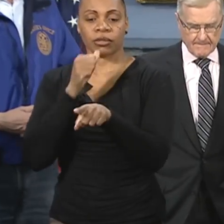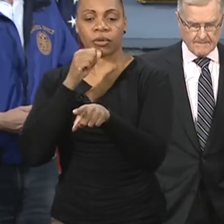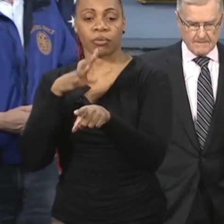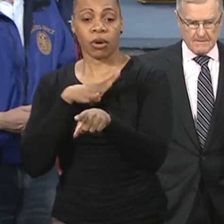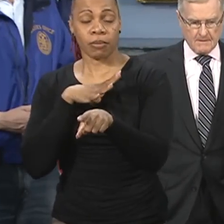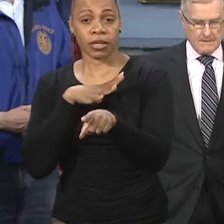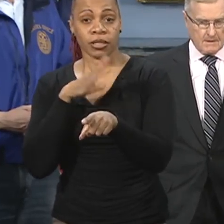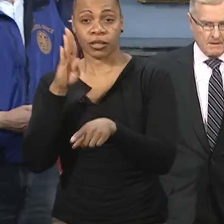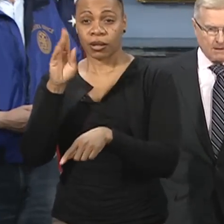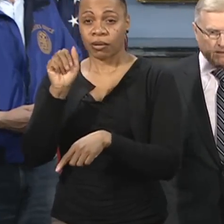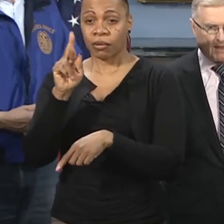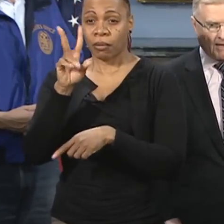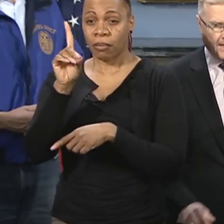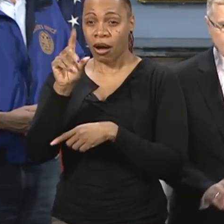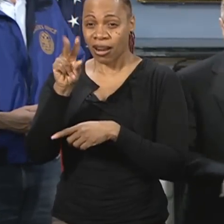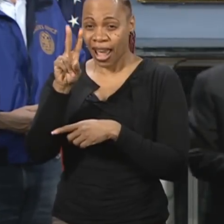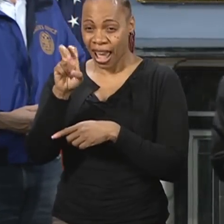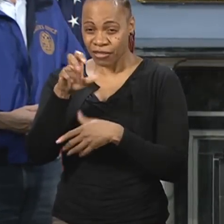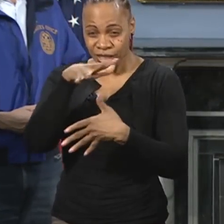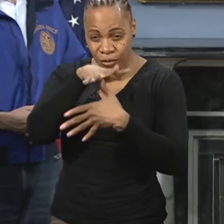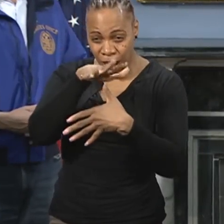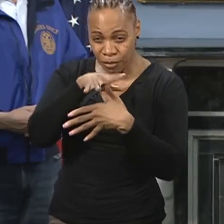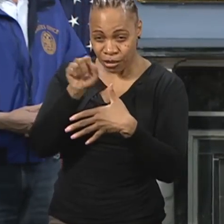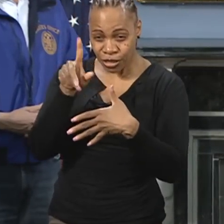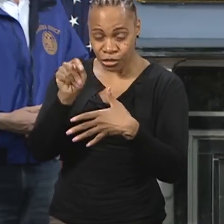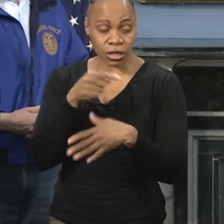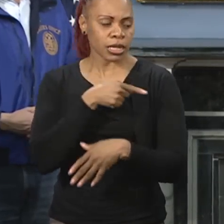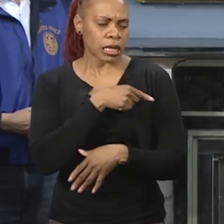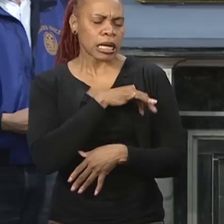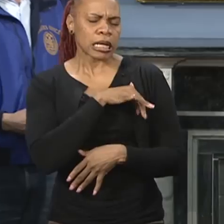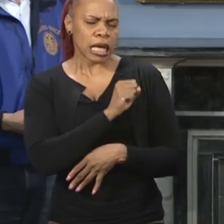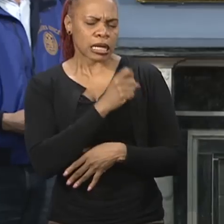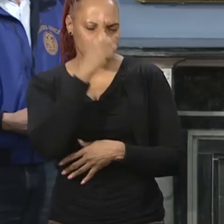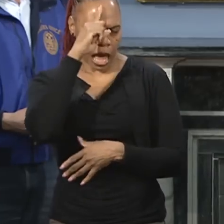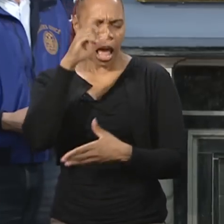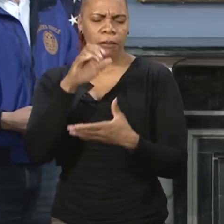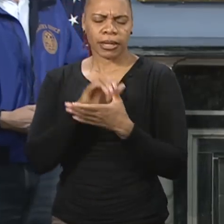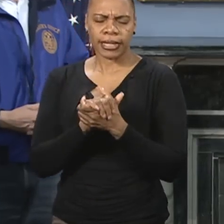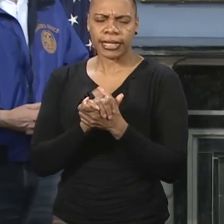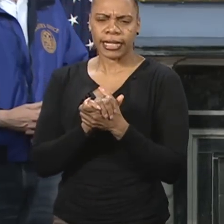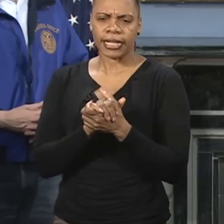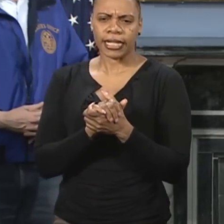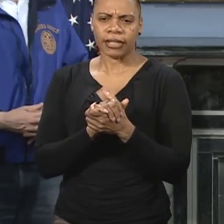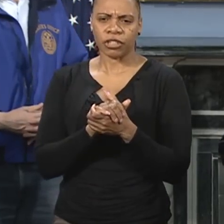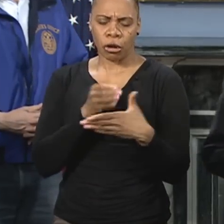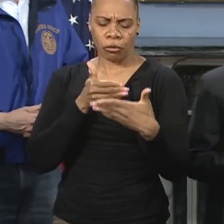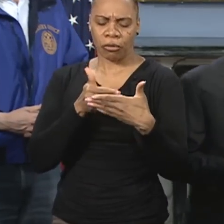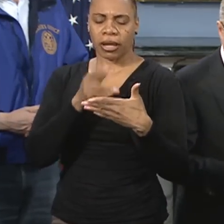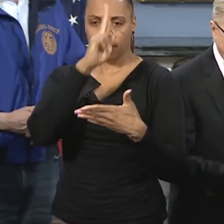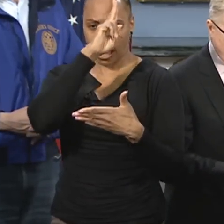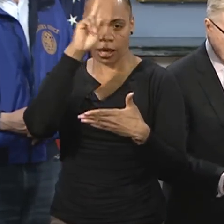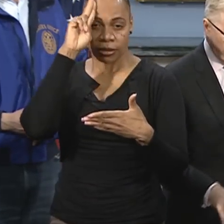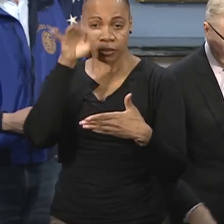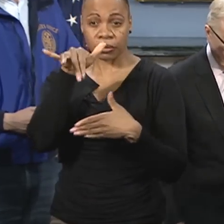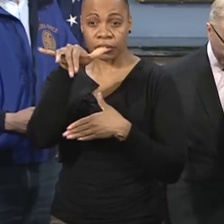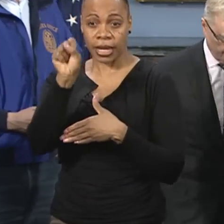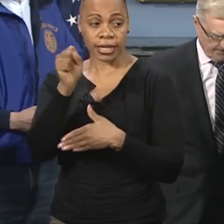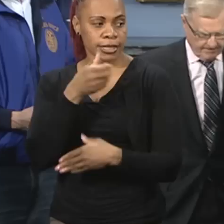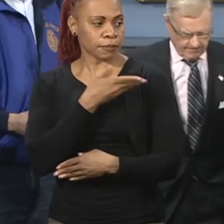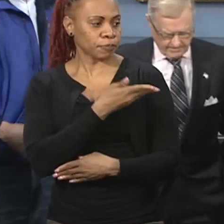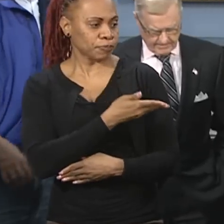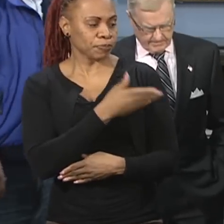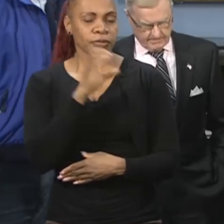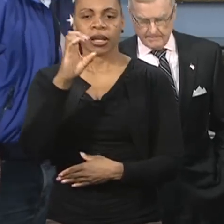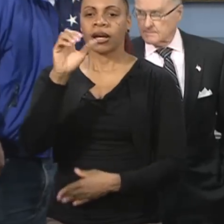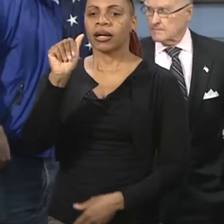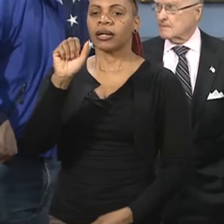street? I believe it is. I would have to look, but I believe it is. At least down by the hospital, it is, definitely.